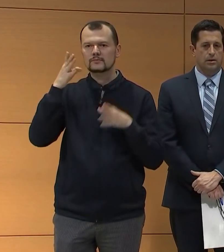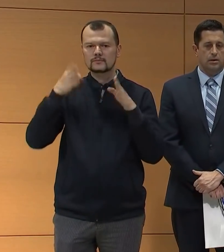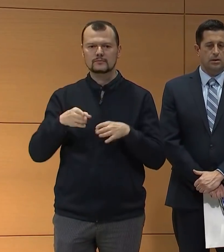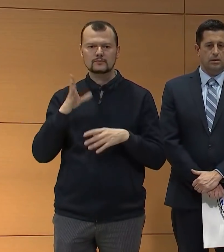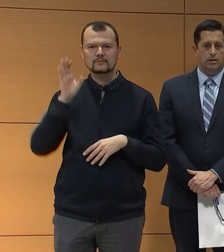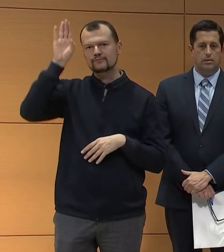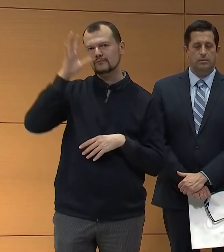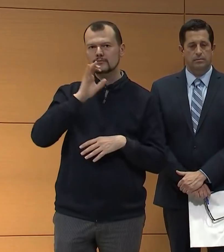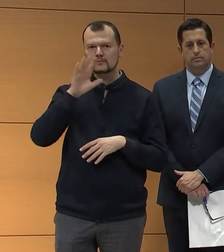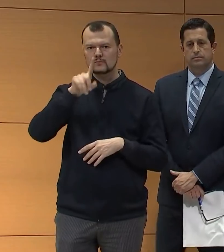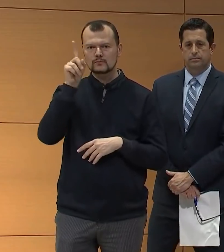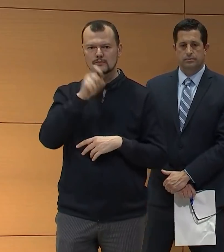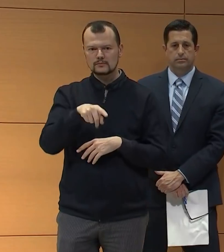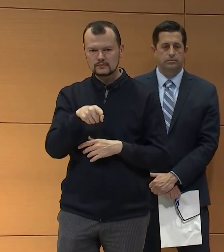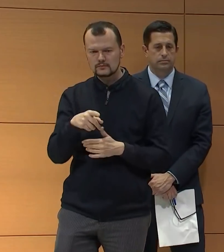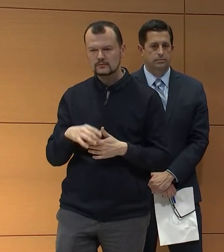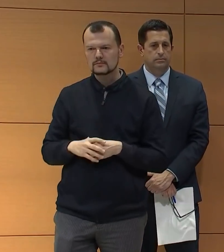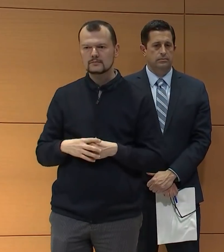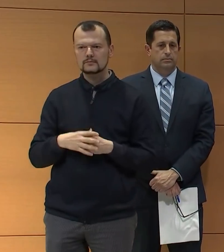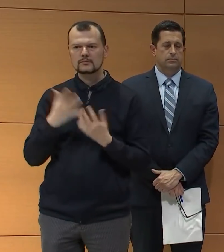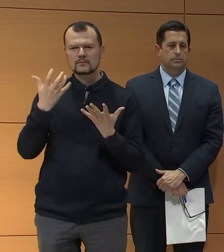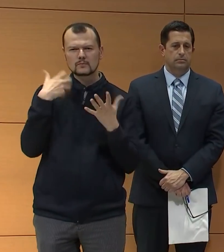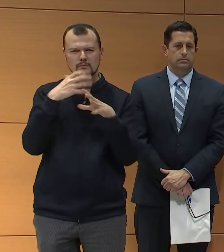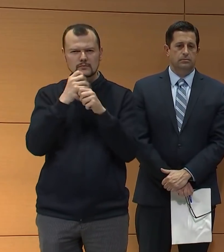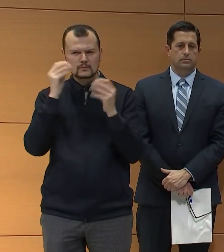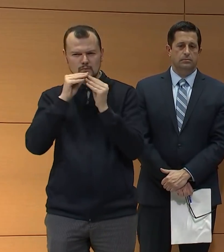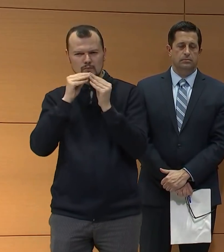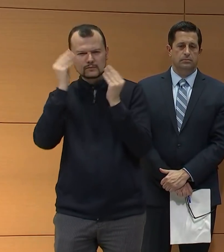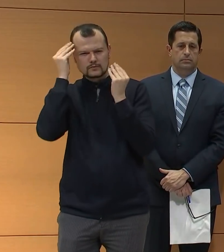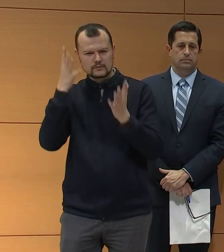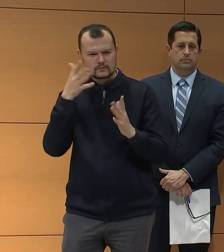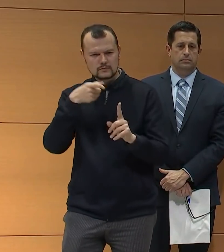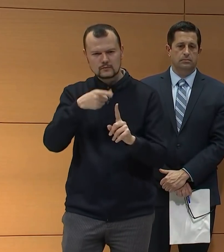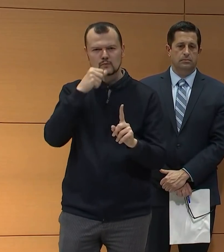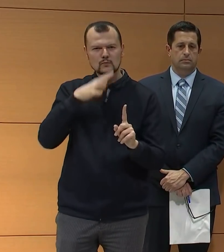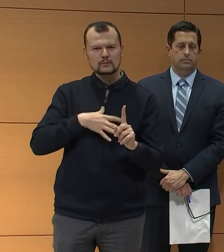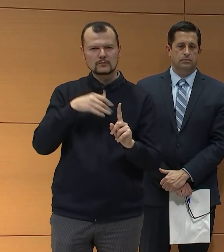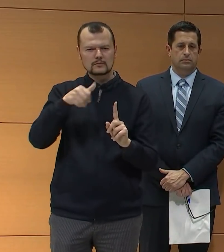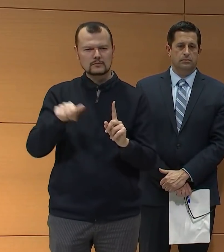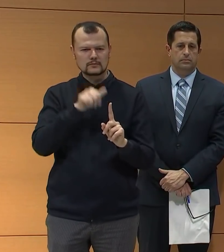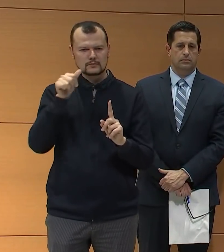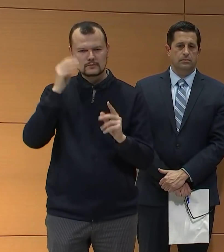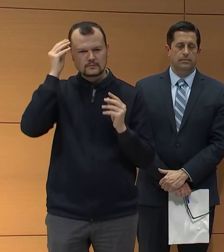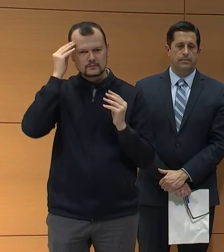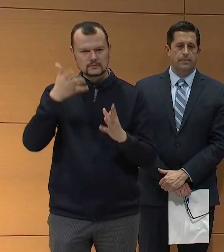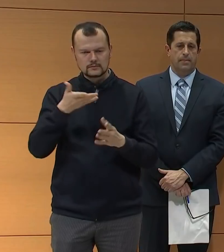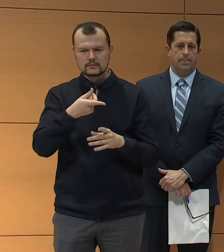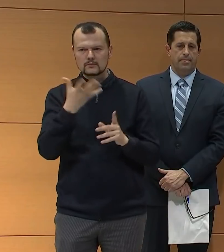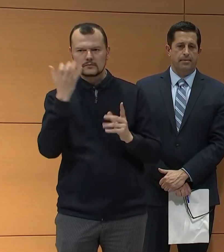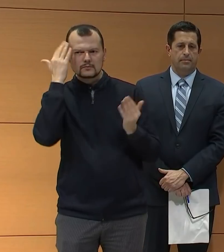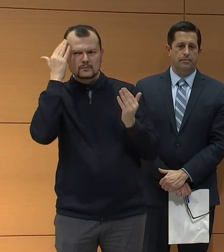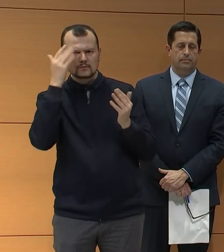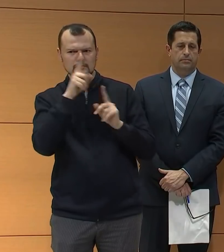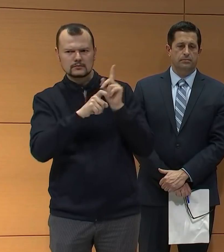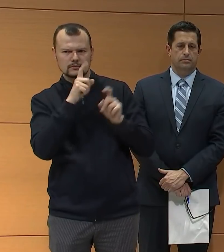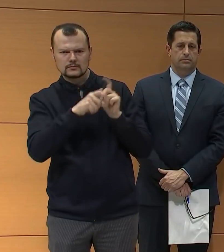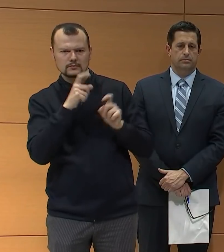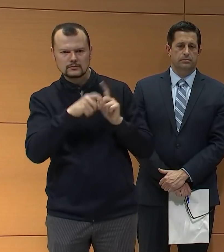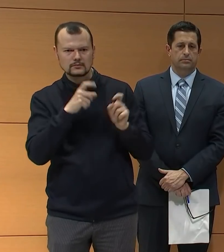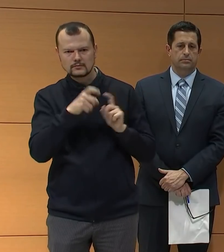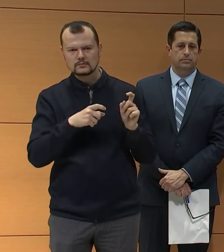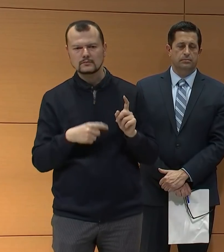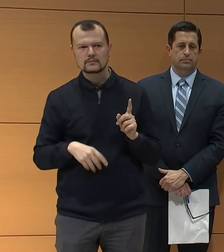I was hoping to get some more information about what you're sort of working on in terms of Now, you mentioned that